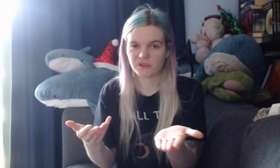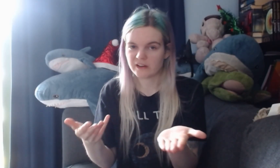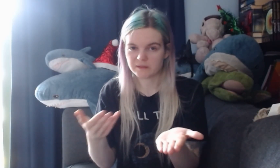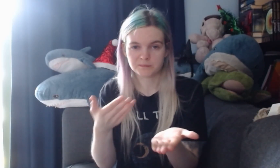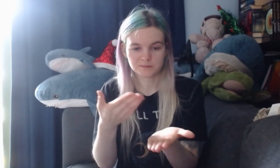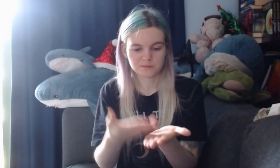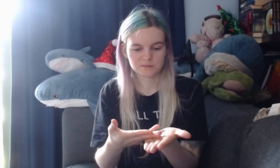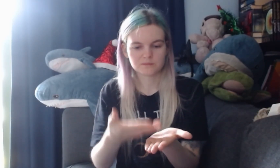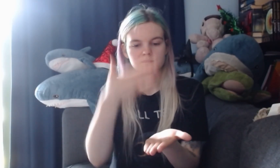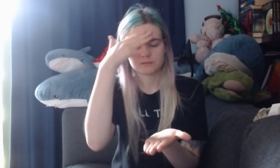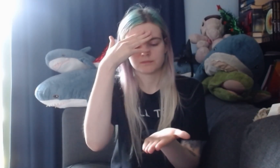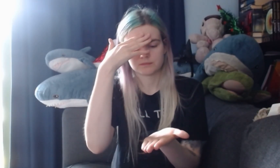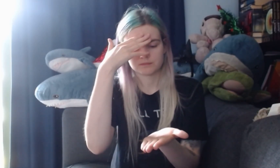sign.